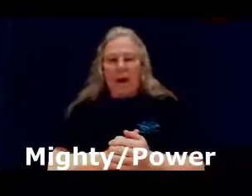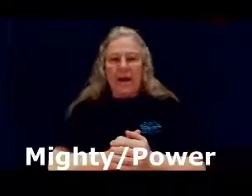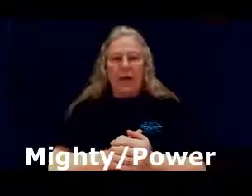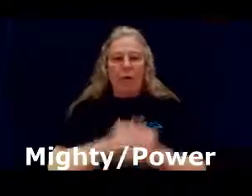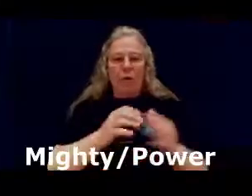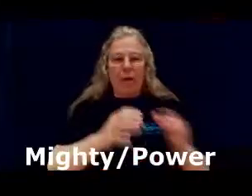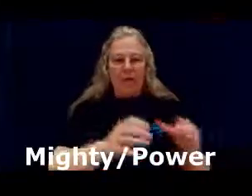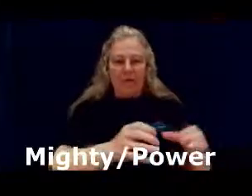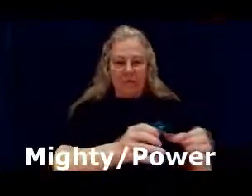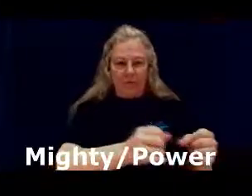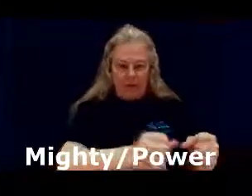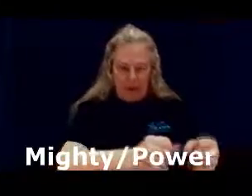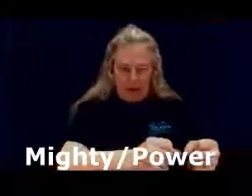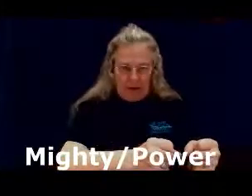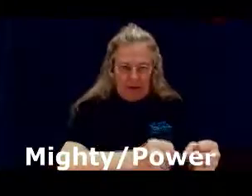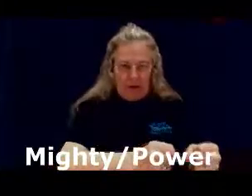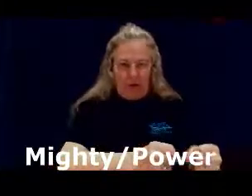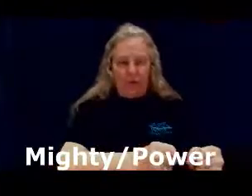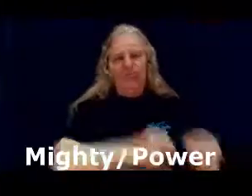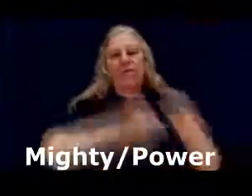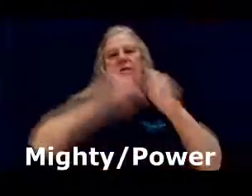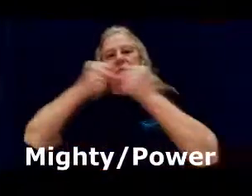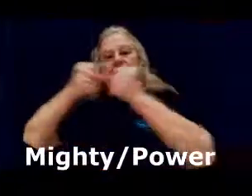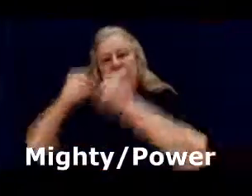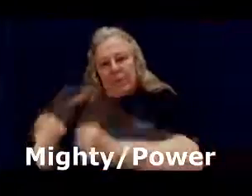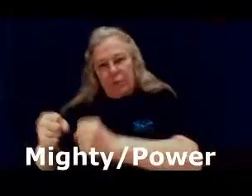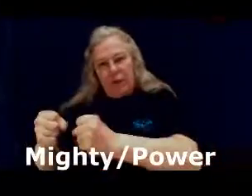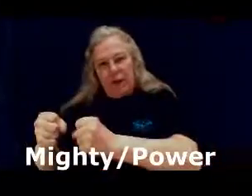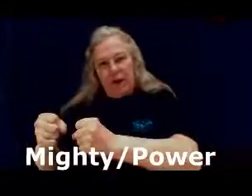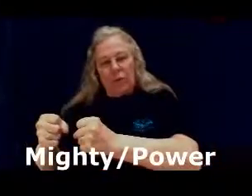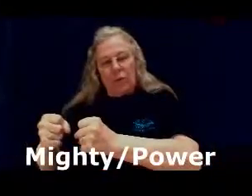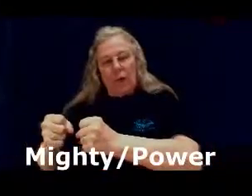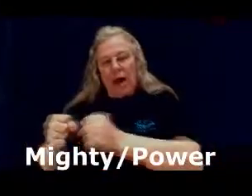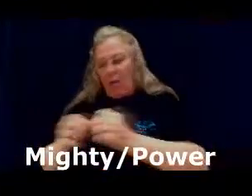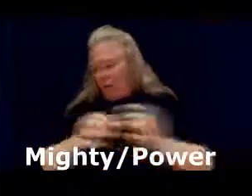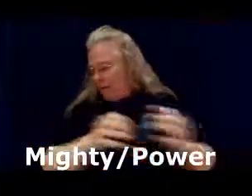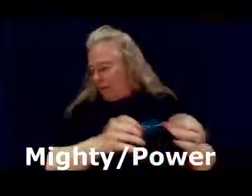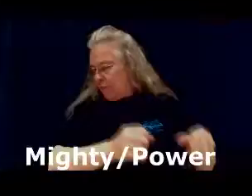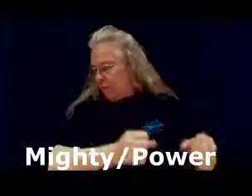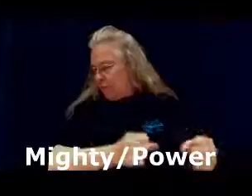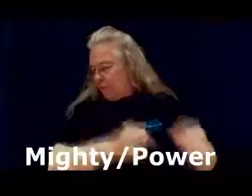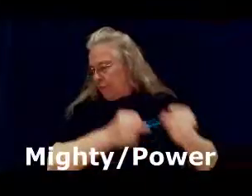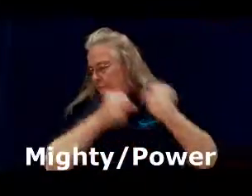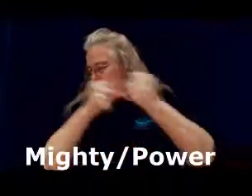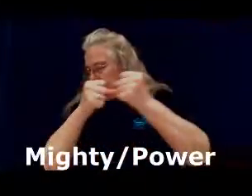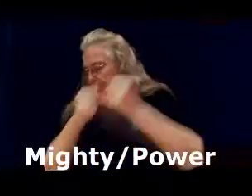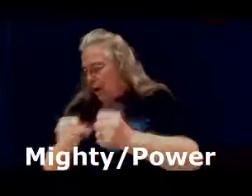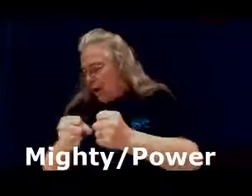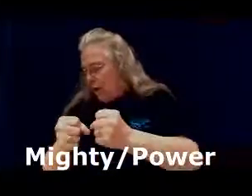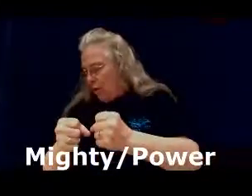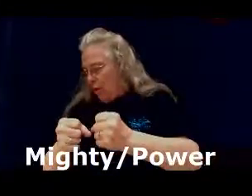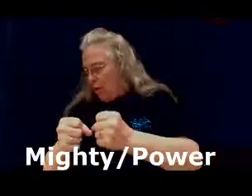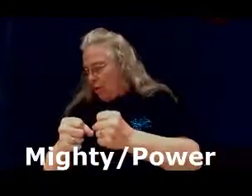Mighty or powerful. Get a hold of it and put it down with power. Power or